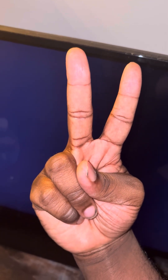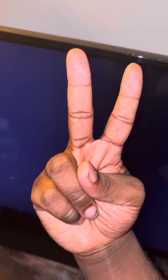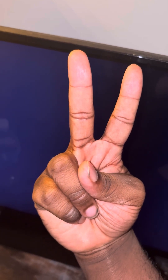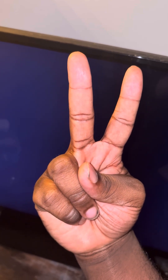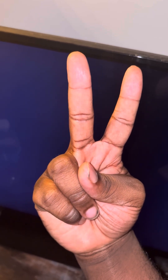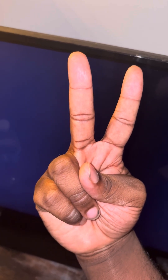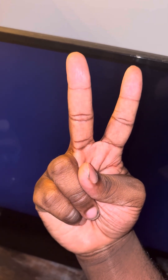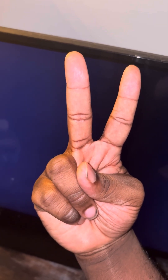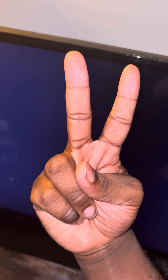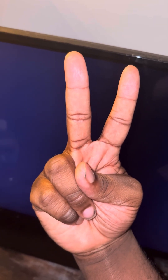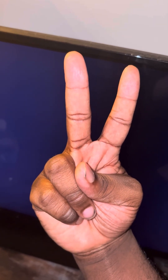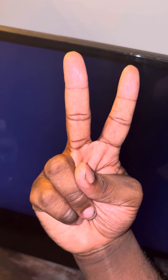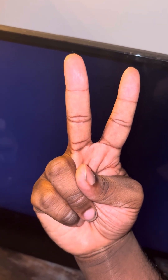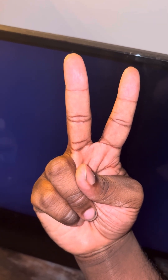van.